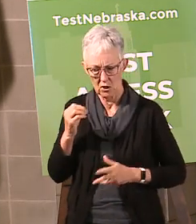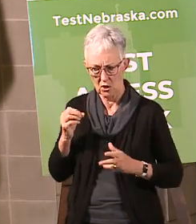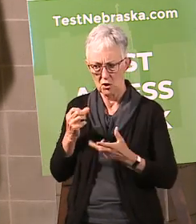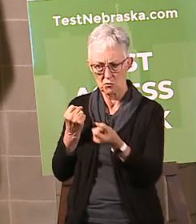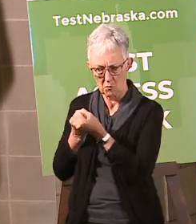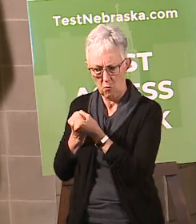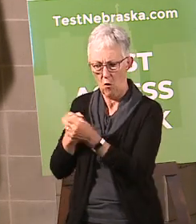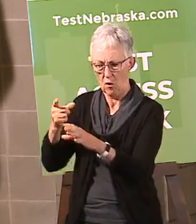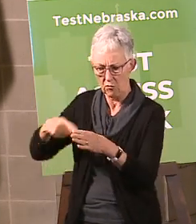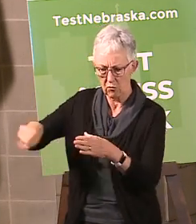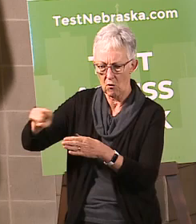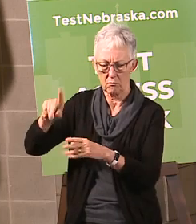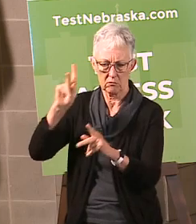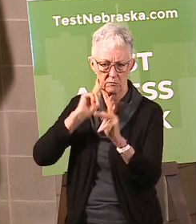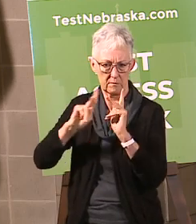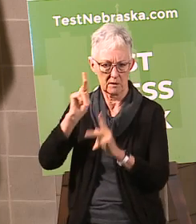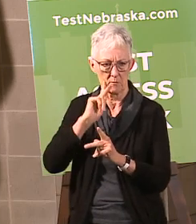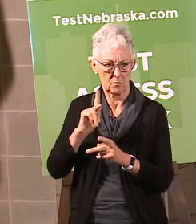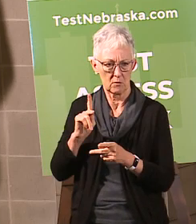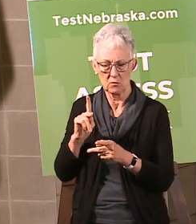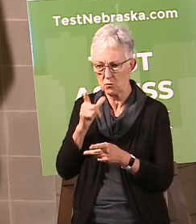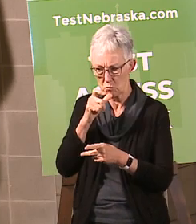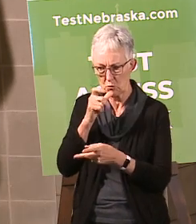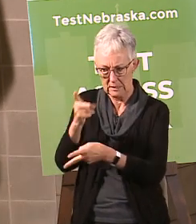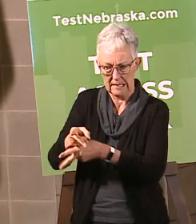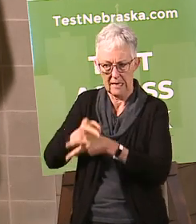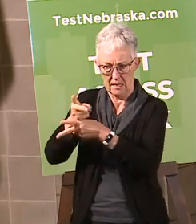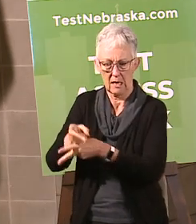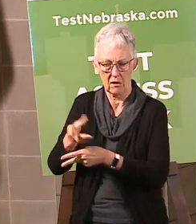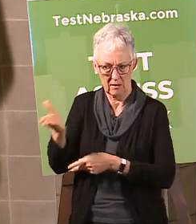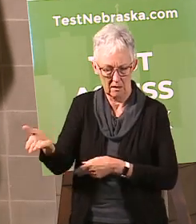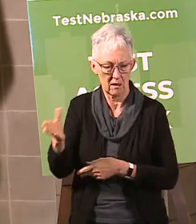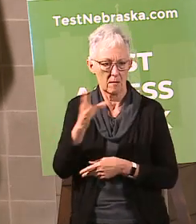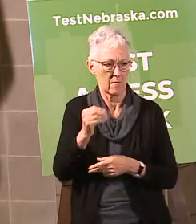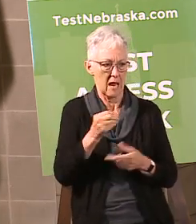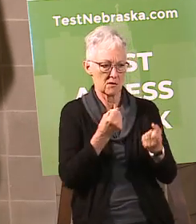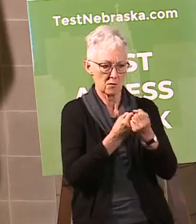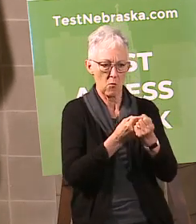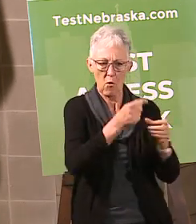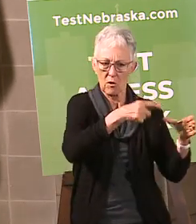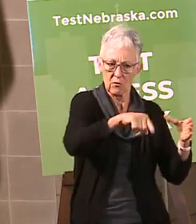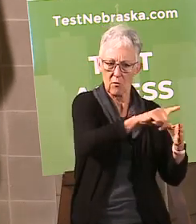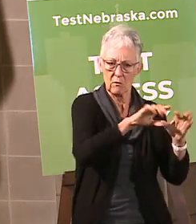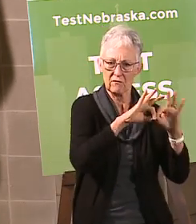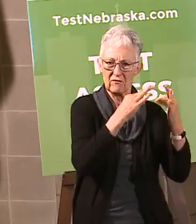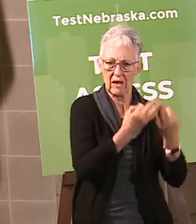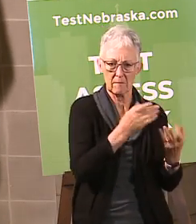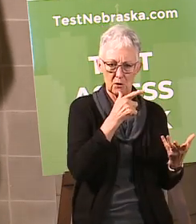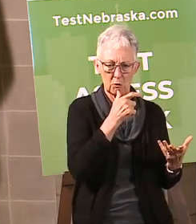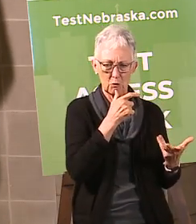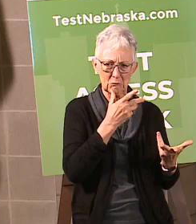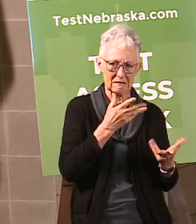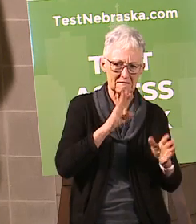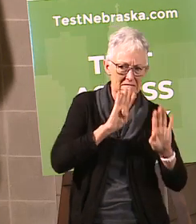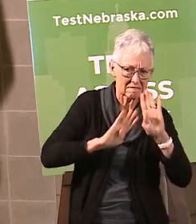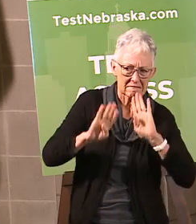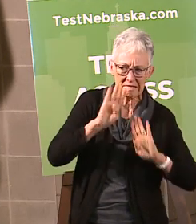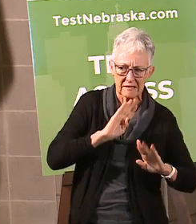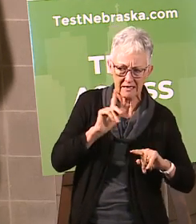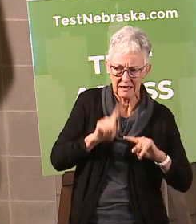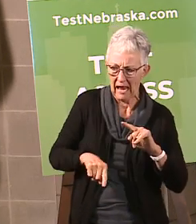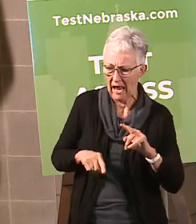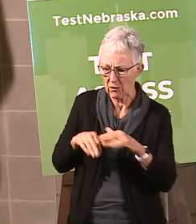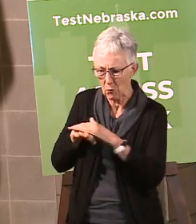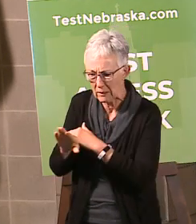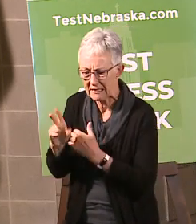elders and the family members that are struggling with some of the disconnecting, that we can't physically touch each other right now, and those team members that get